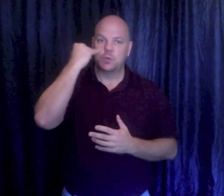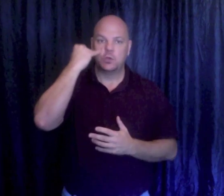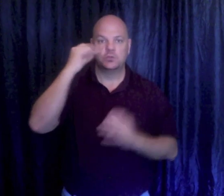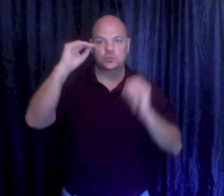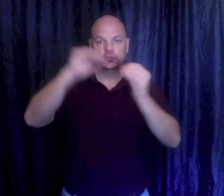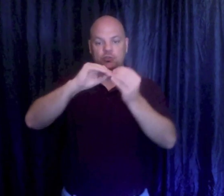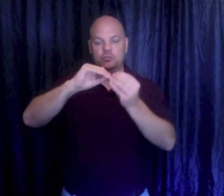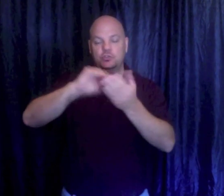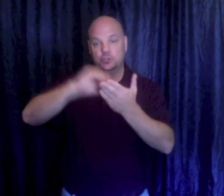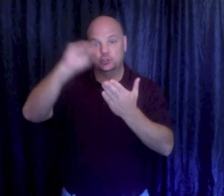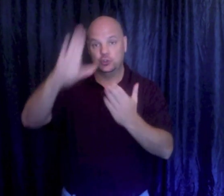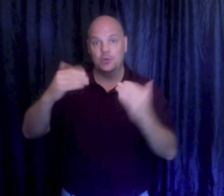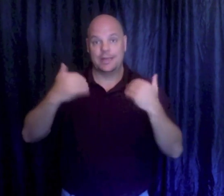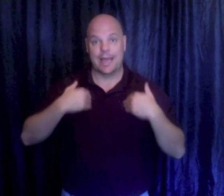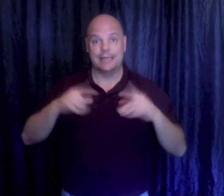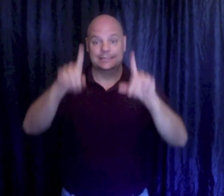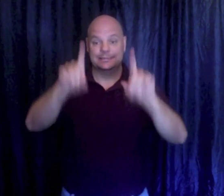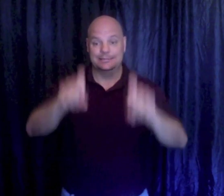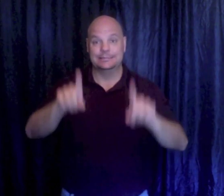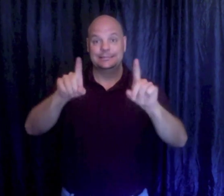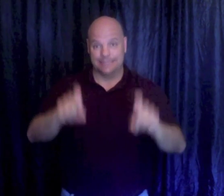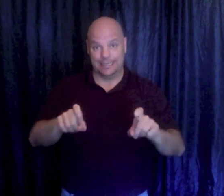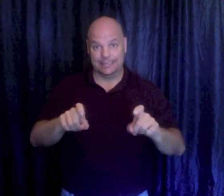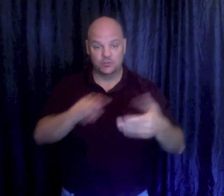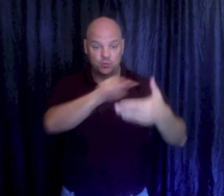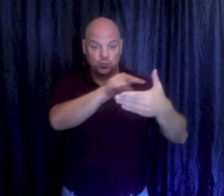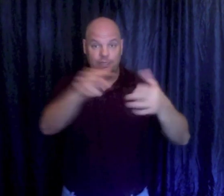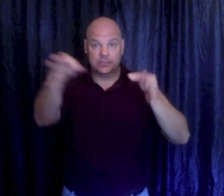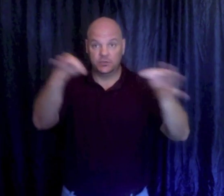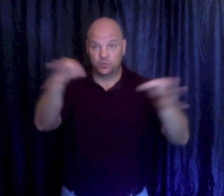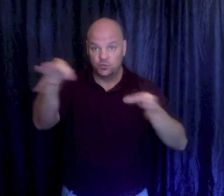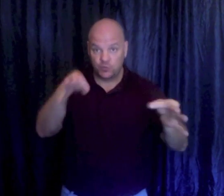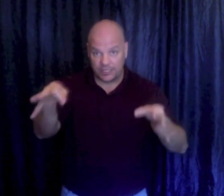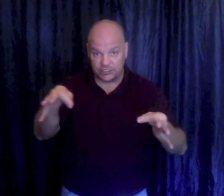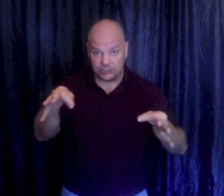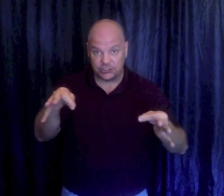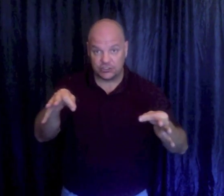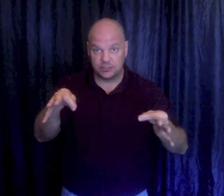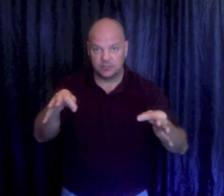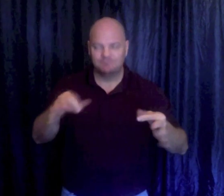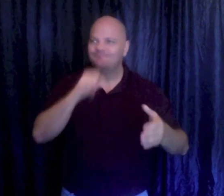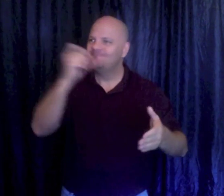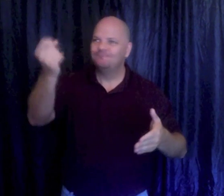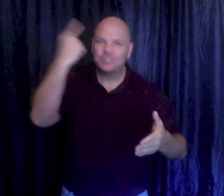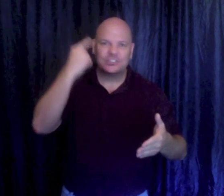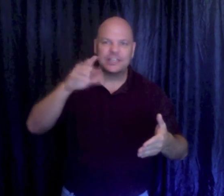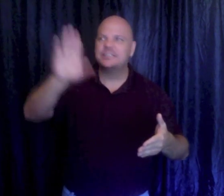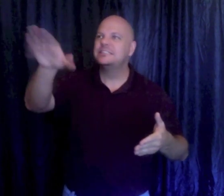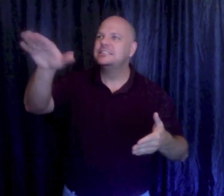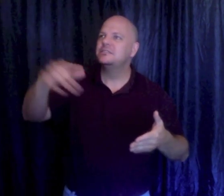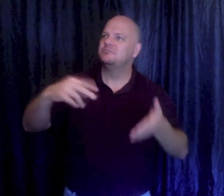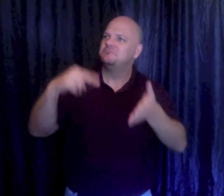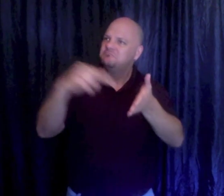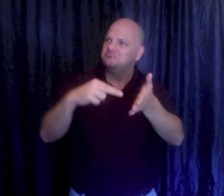is reading directions from a test, it doesn't understand the directions, and it's time for a test, and it's part of their